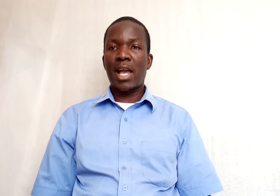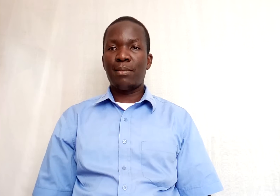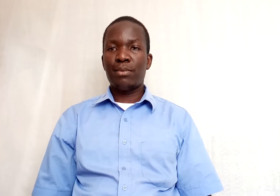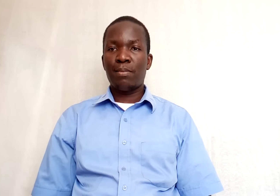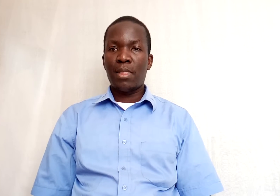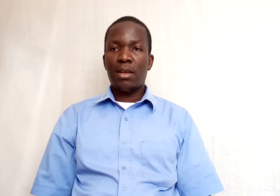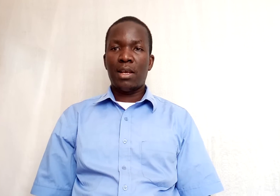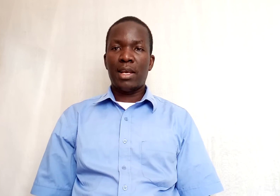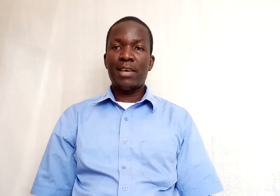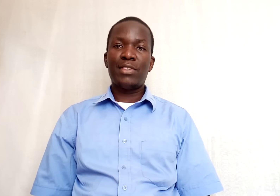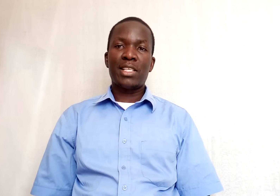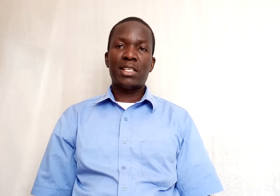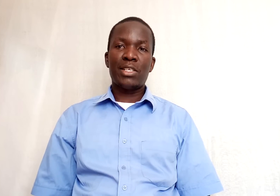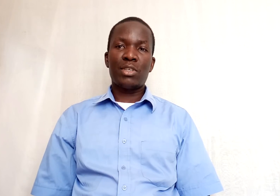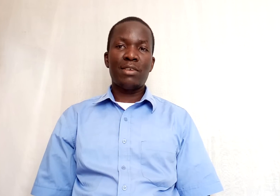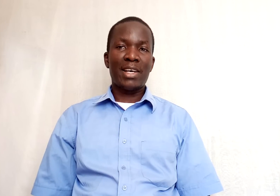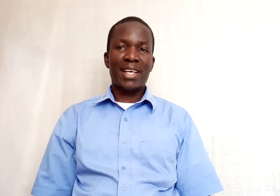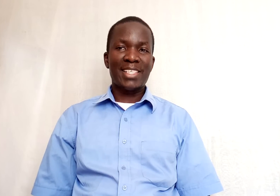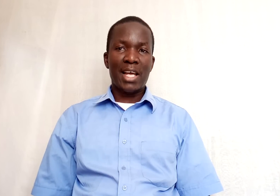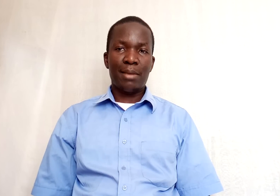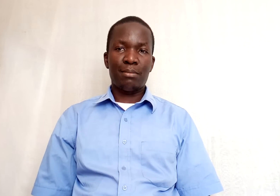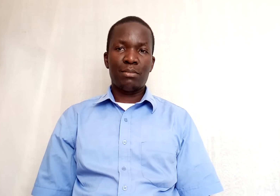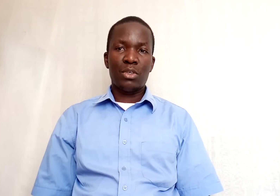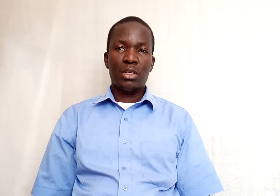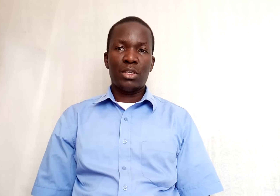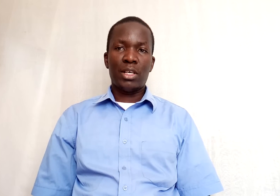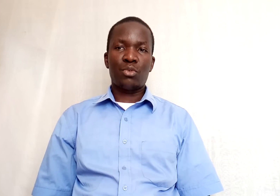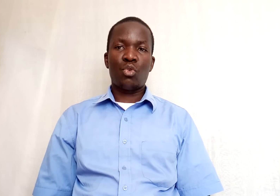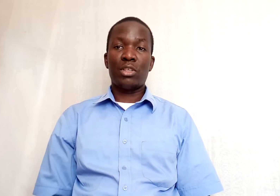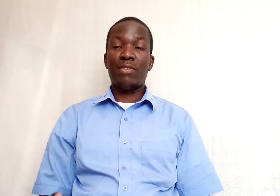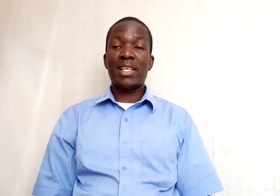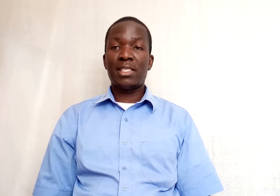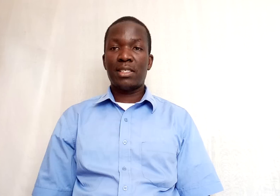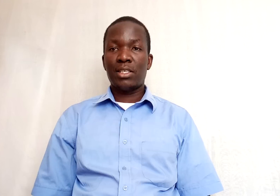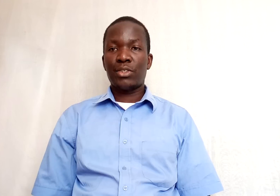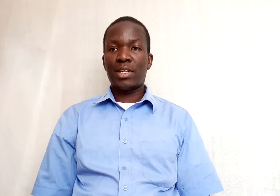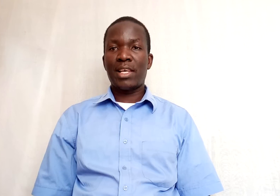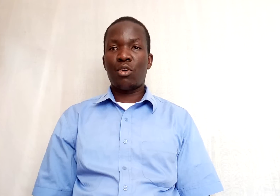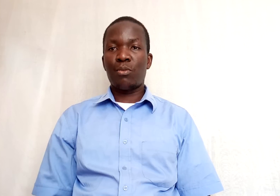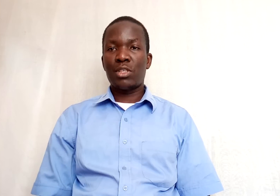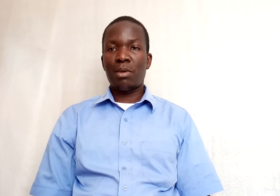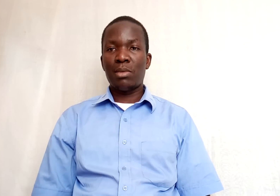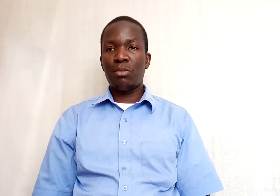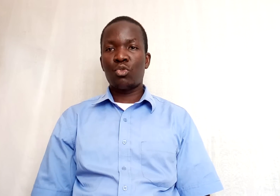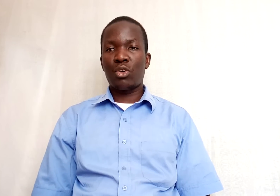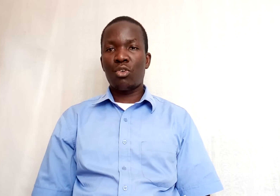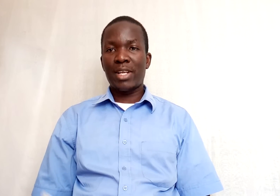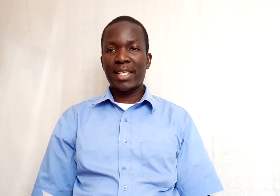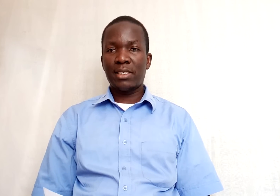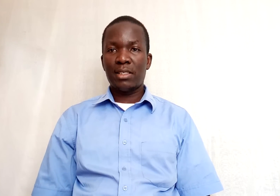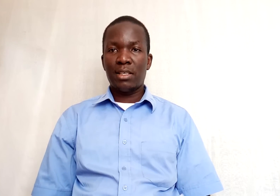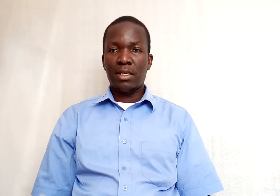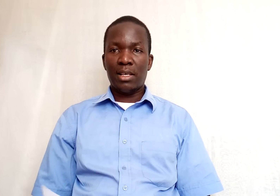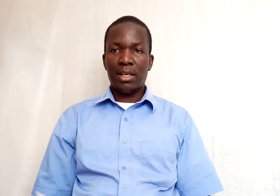type, definitely you'll give us hard time to convert, so that the computer might be able to recognize